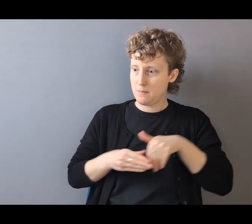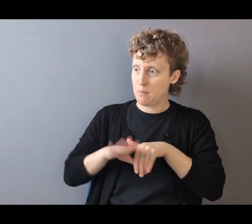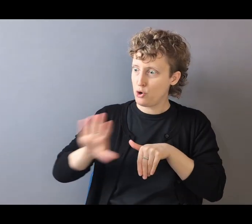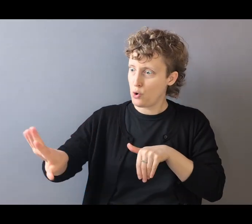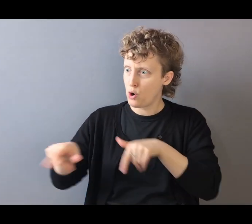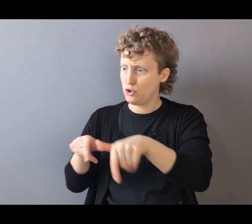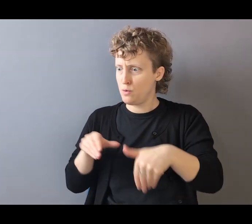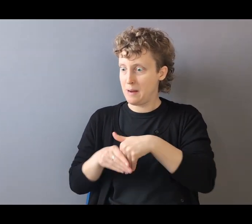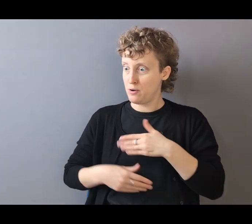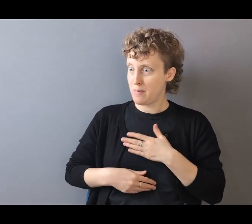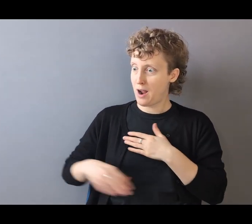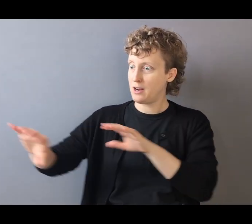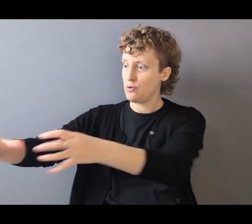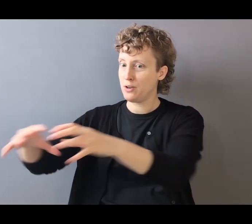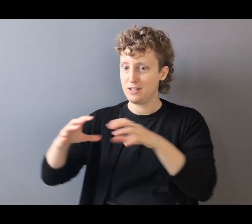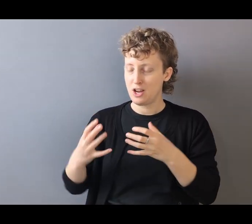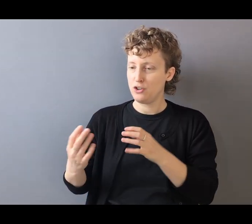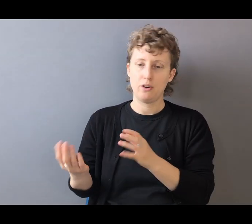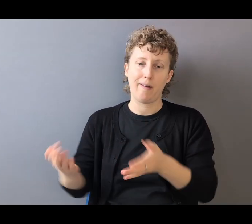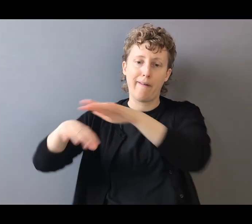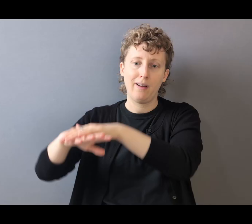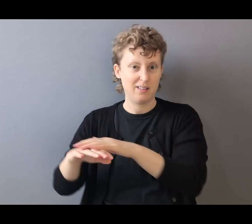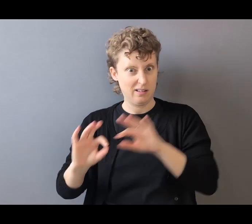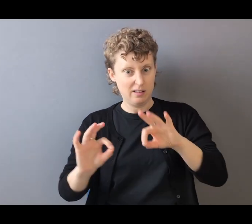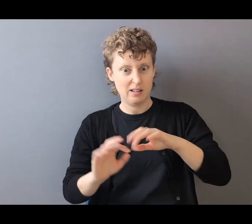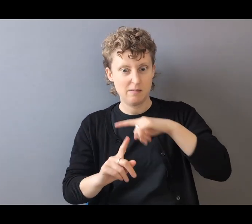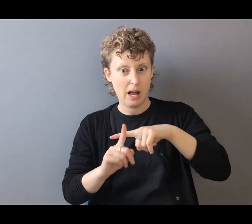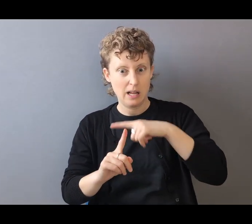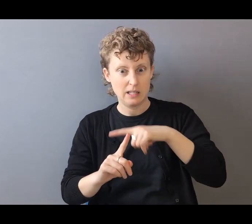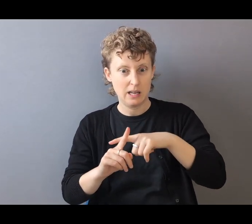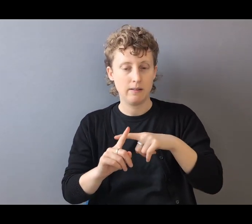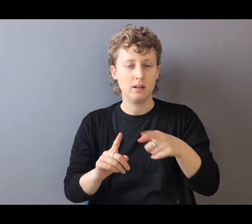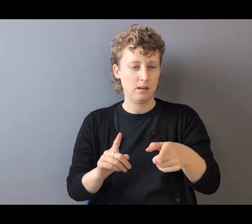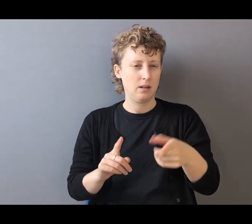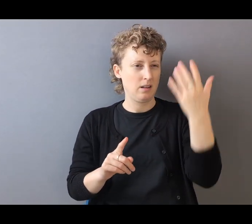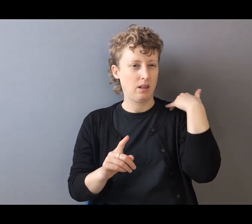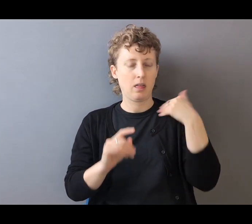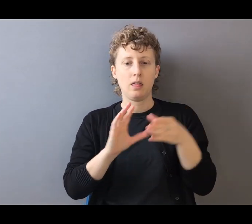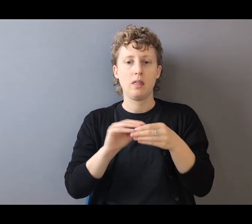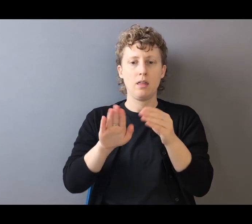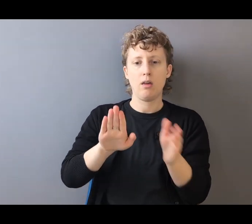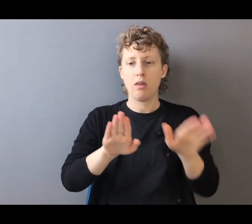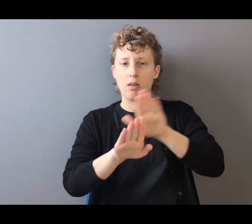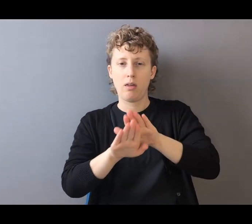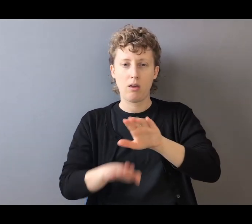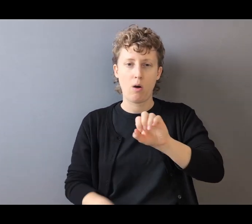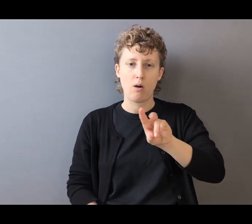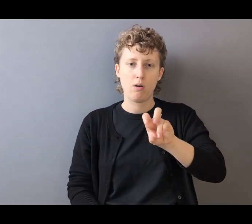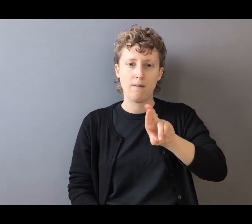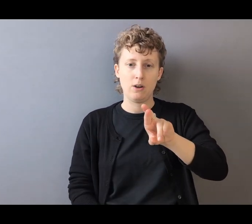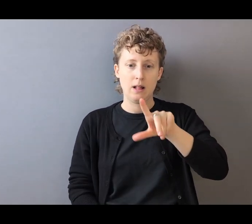positive. You talked about the statement of overlays, and this is key. I mean, we are, I would say, big stakeholders when it comes to accessibility, and sometimes we need to